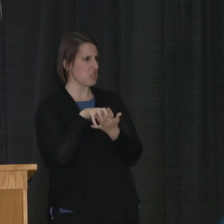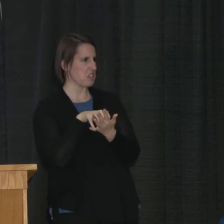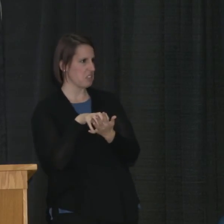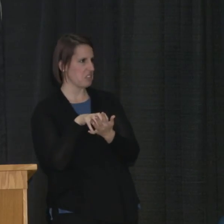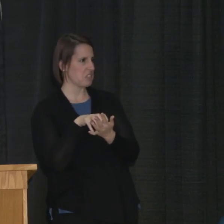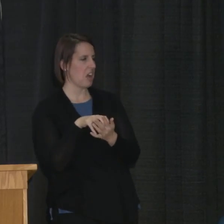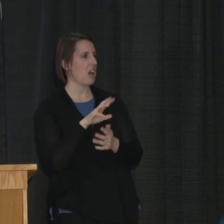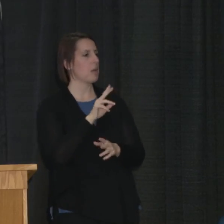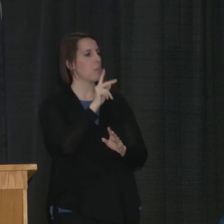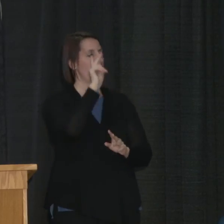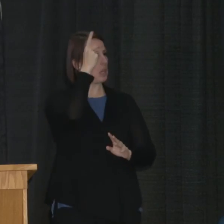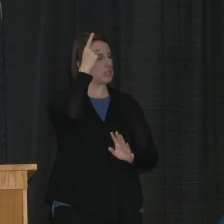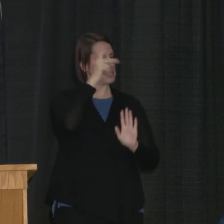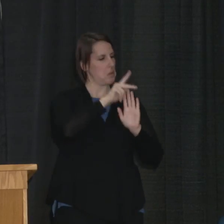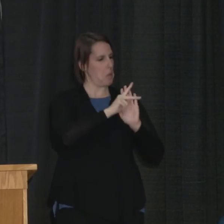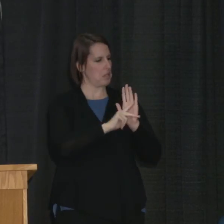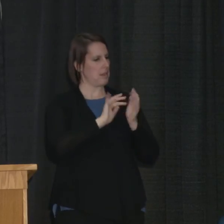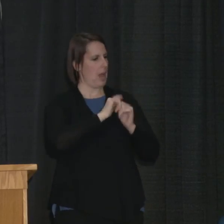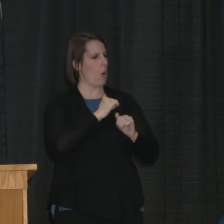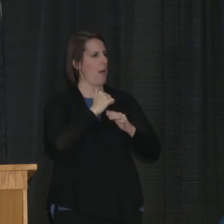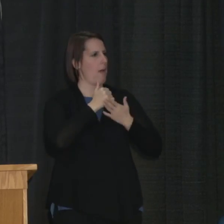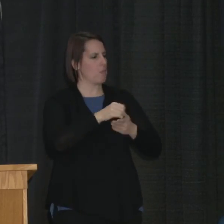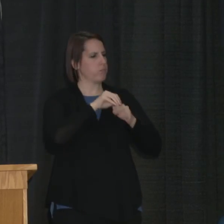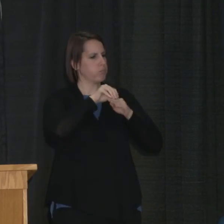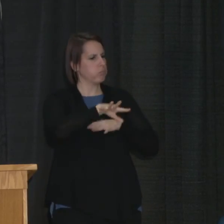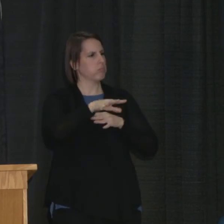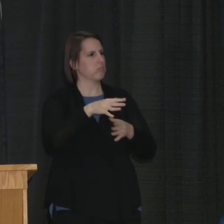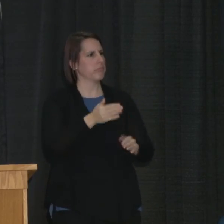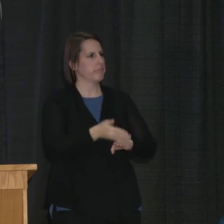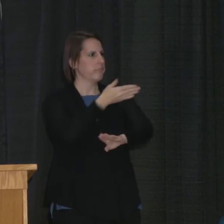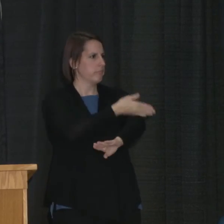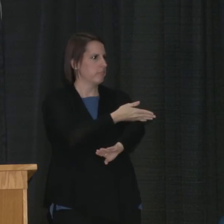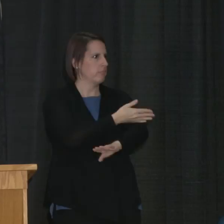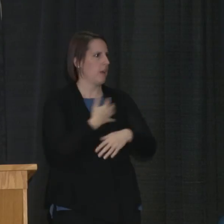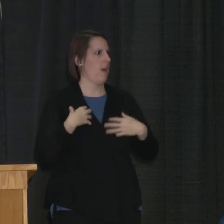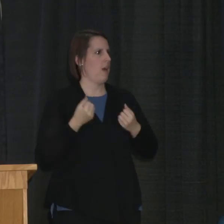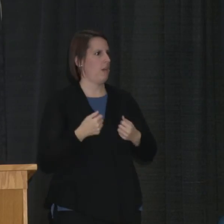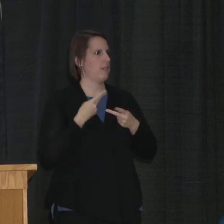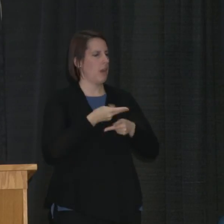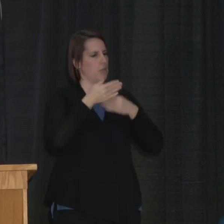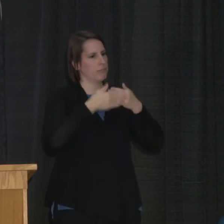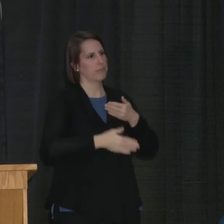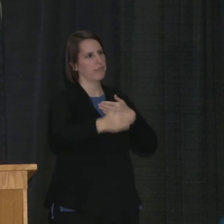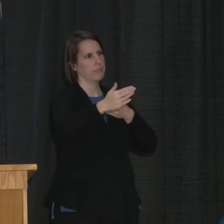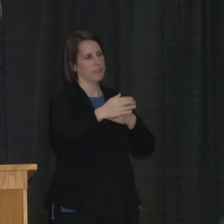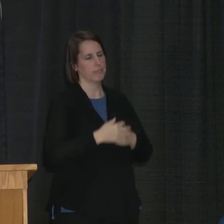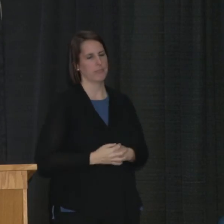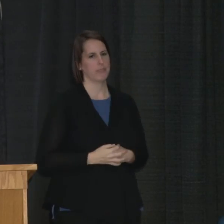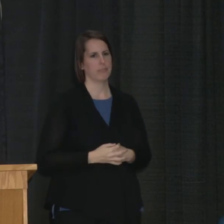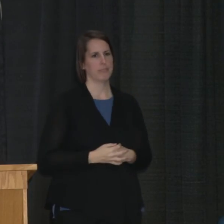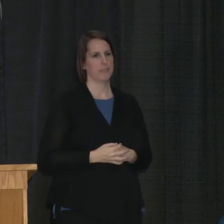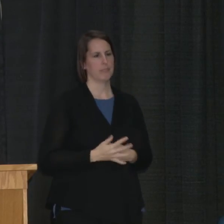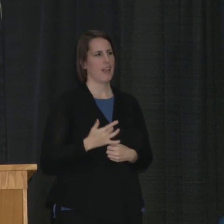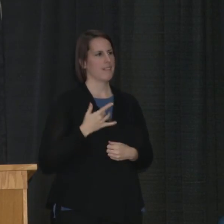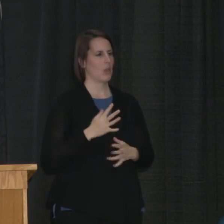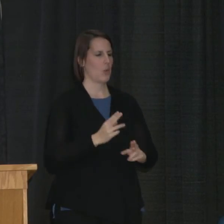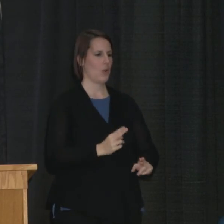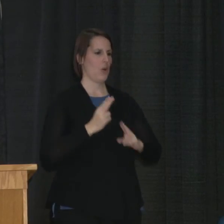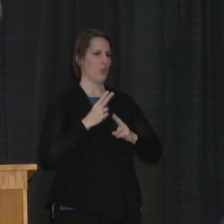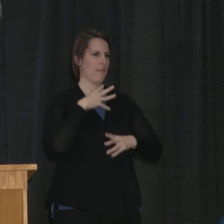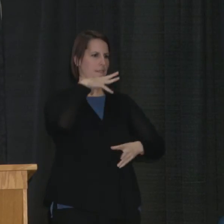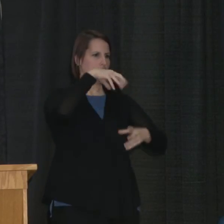and policies have on shaping the future of healthcare. I'm honored to be part of the graduating class of